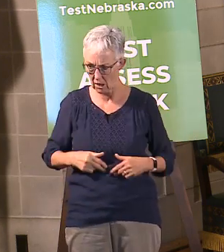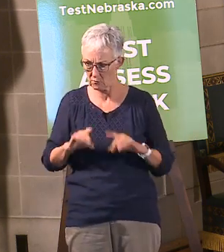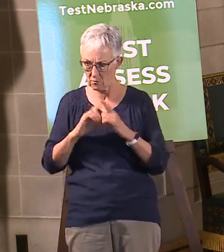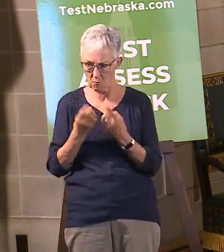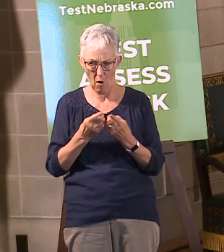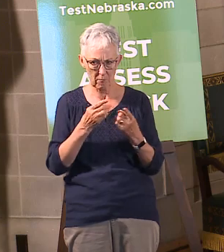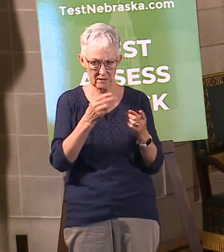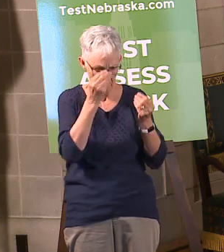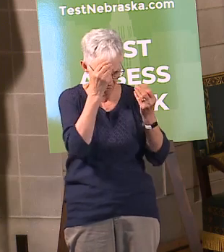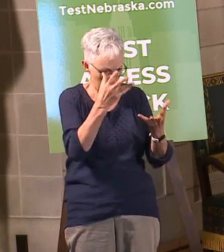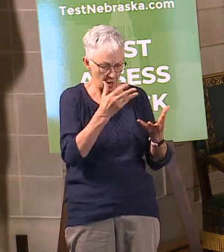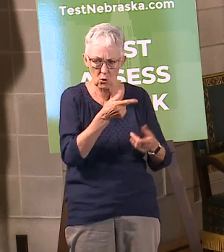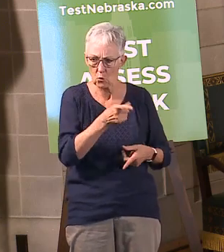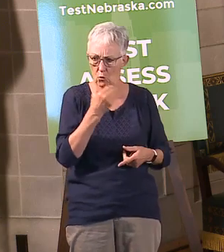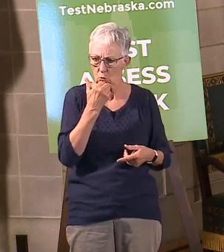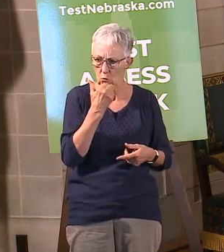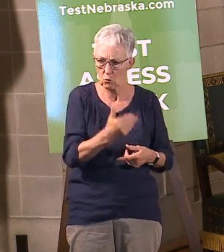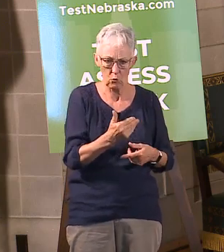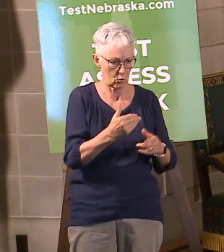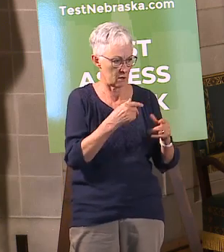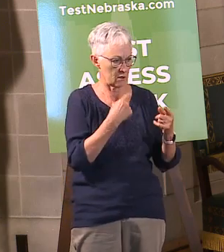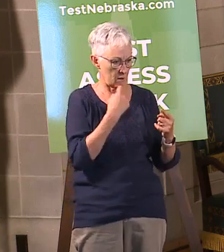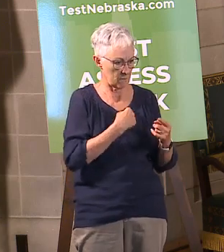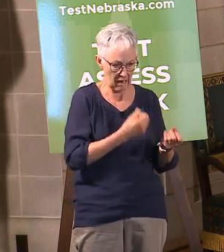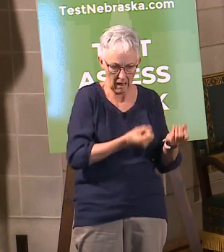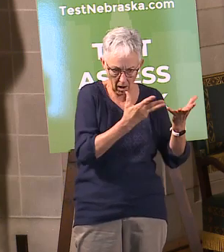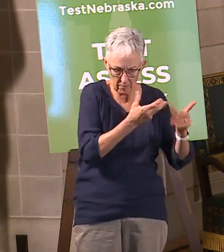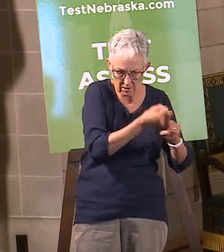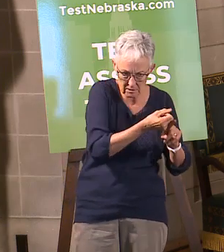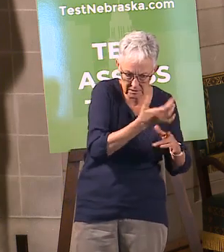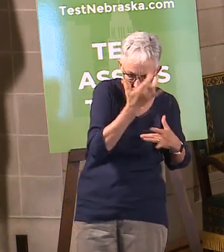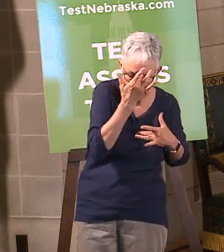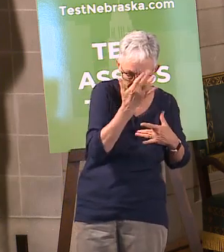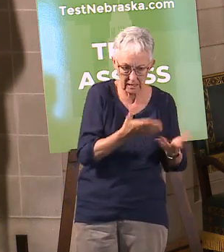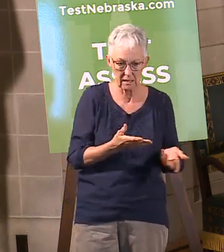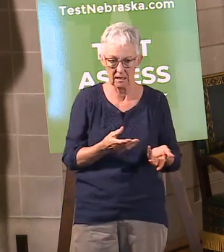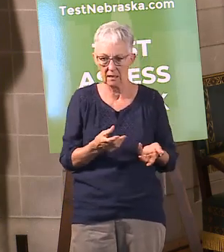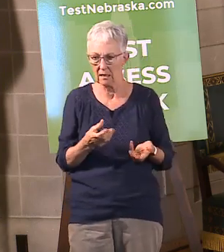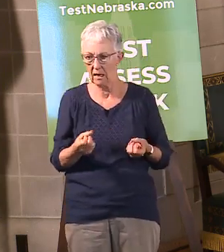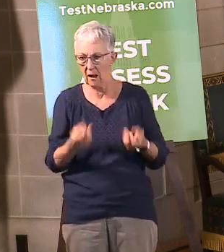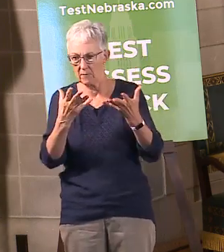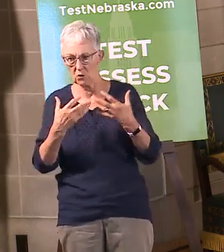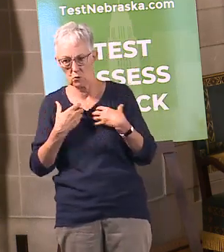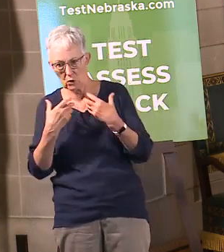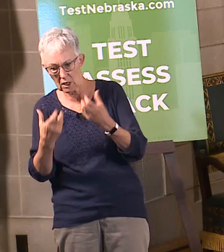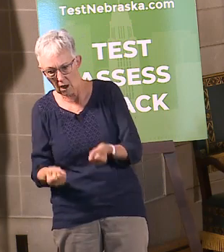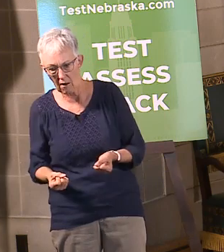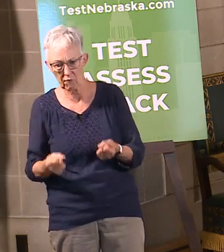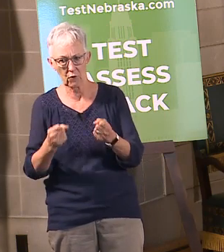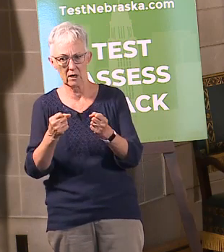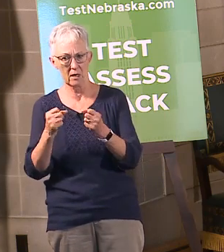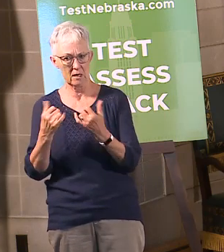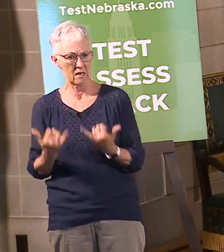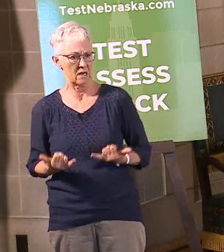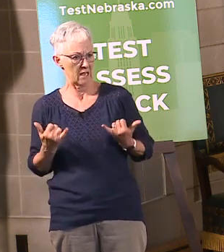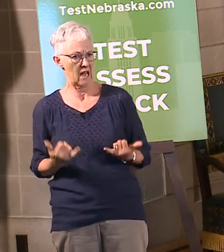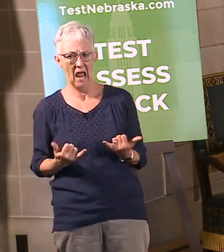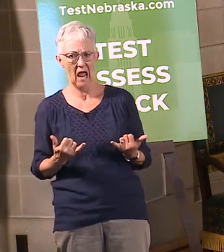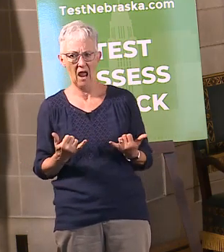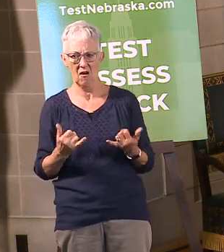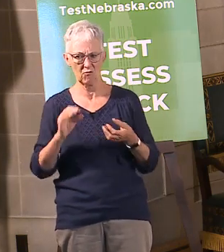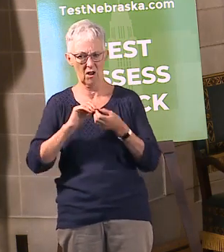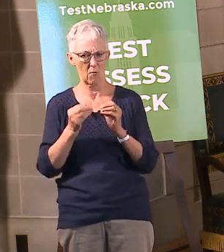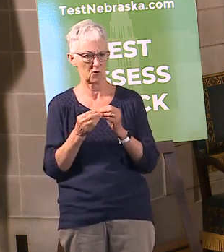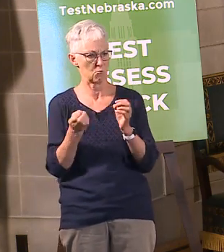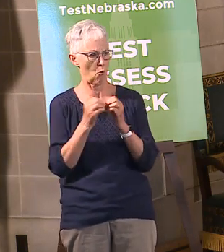saying the county with no other information. Can the governor comment on the change and lack of information coming from the departments? Again, what we have asked is that because